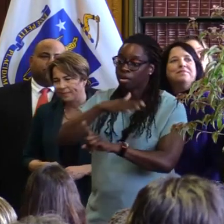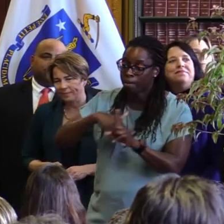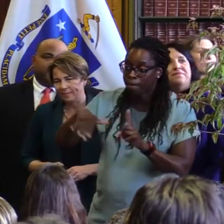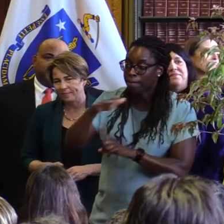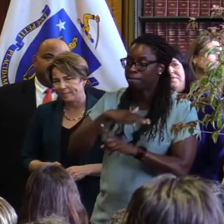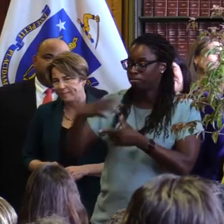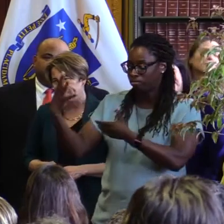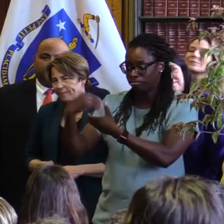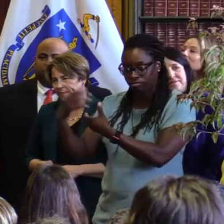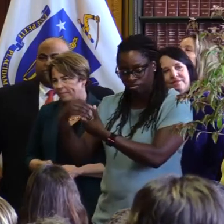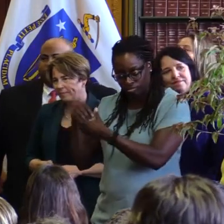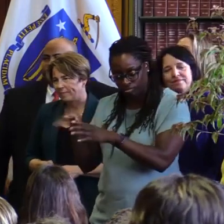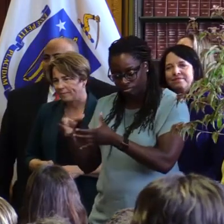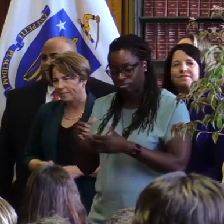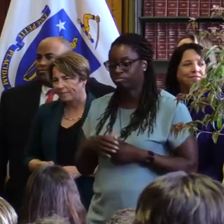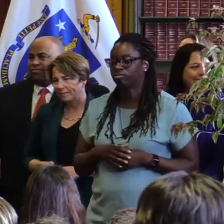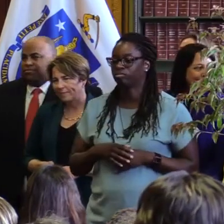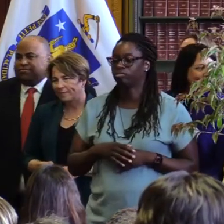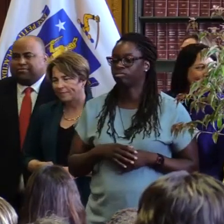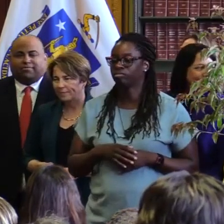also joined today by our Green New Deal Director,